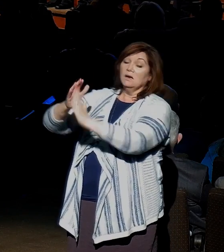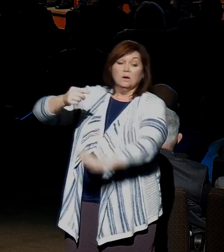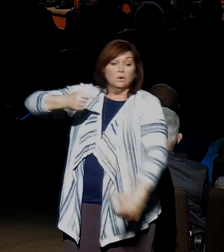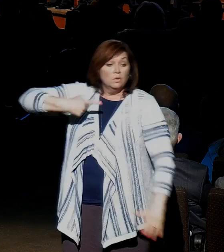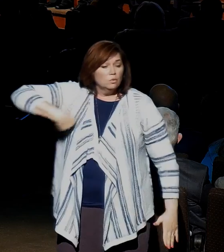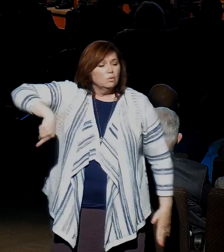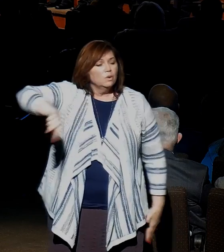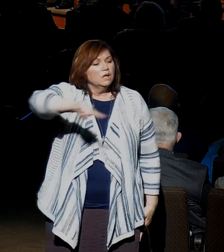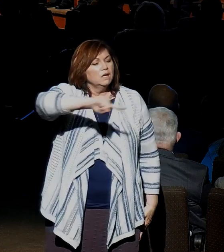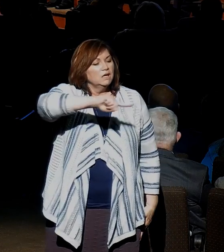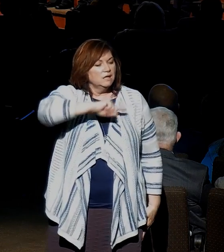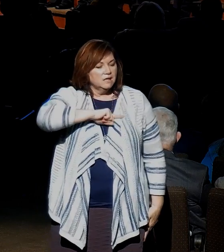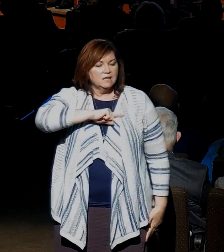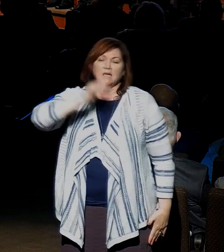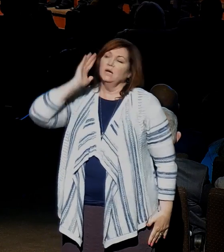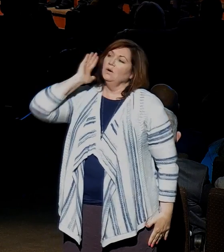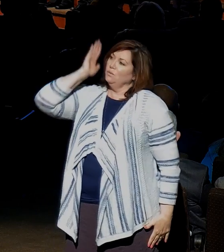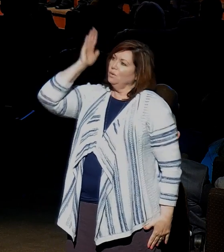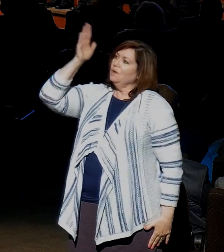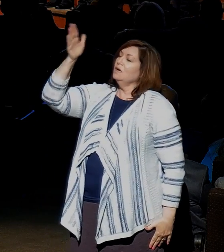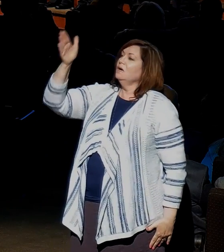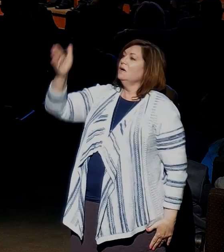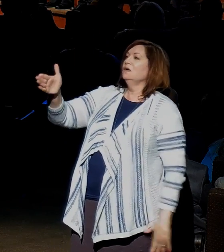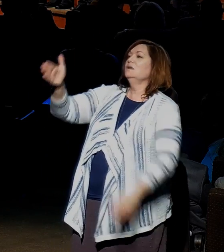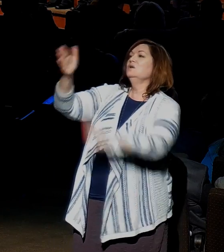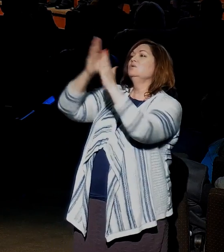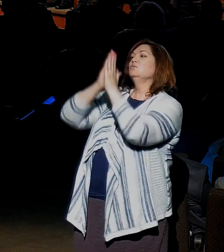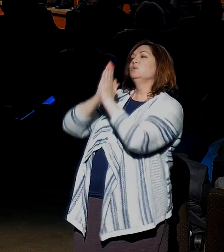We will pray, we'll